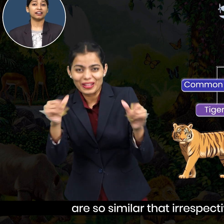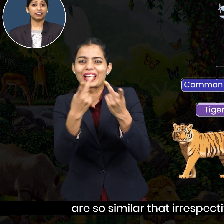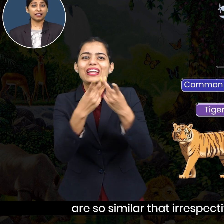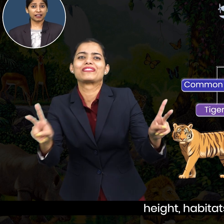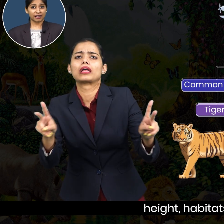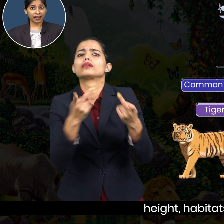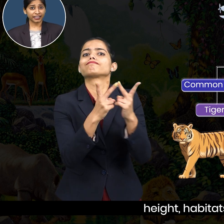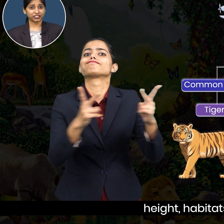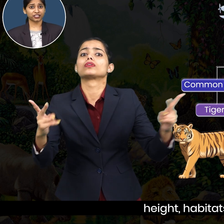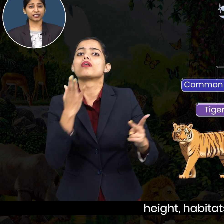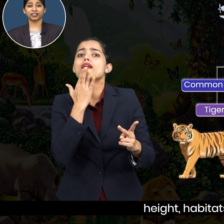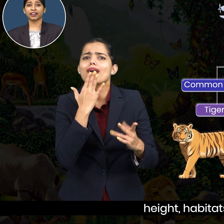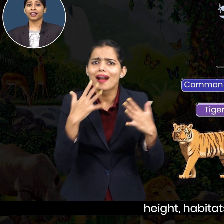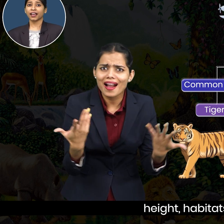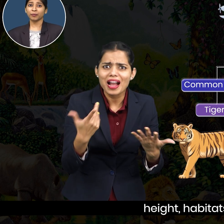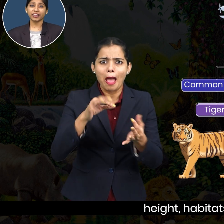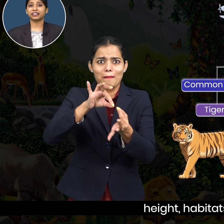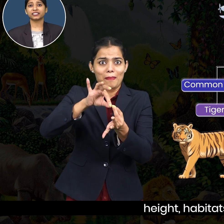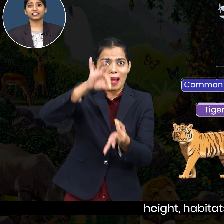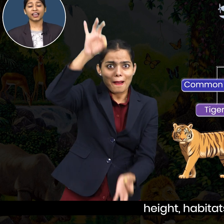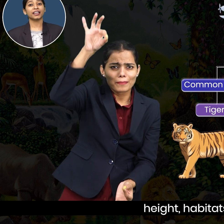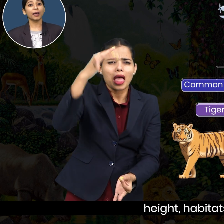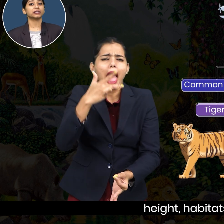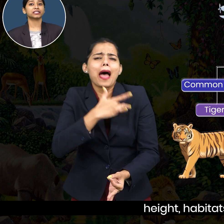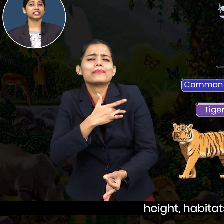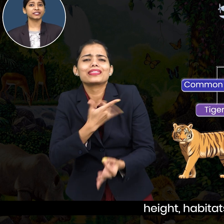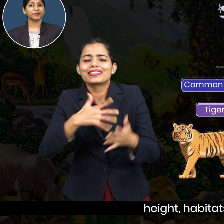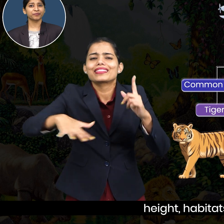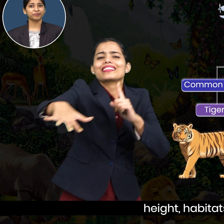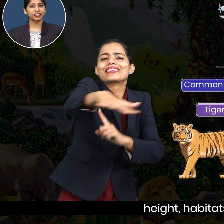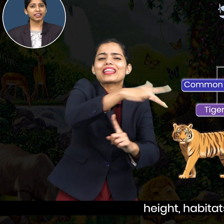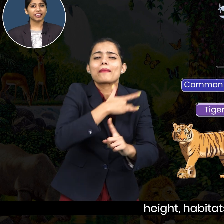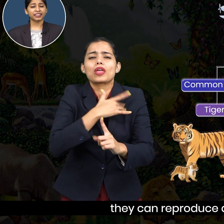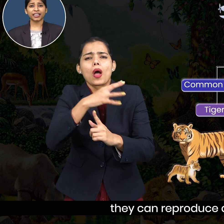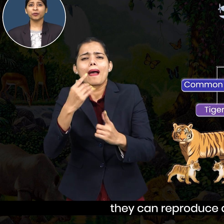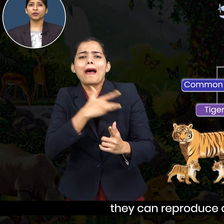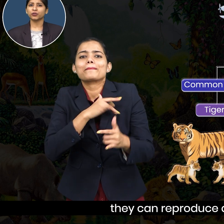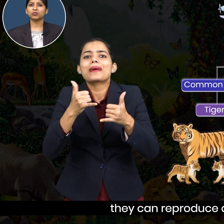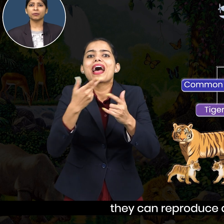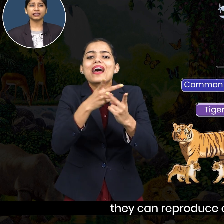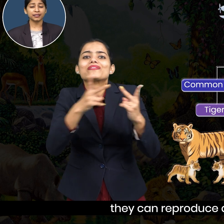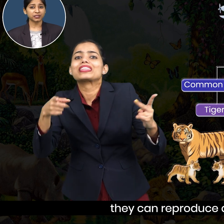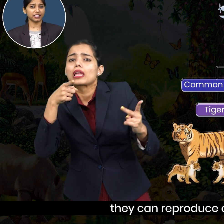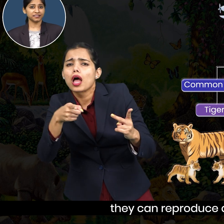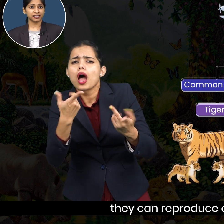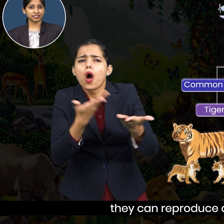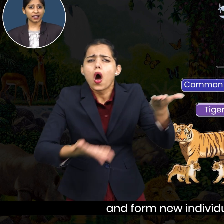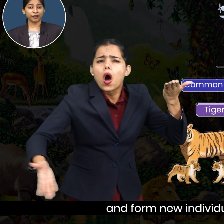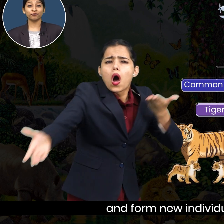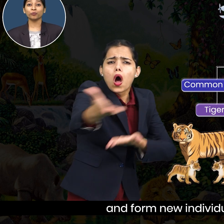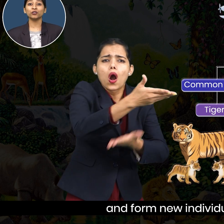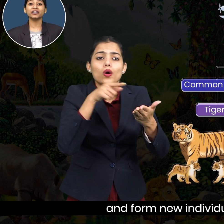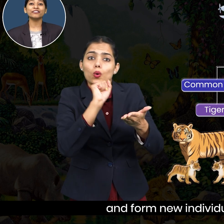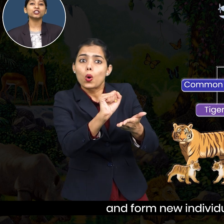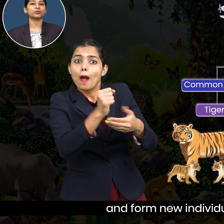color, height, habitats and habits, they can reproduce among themselves